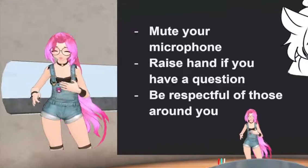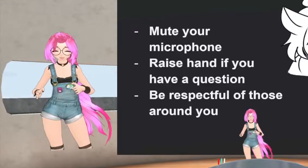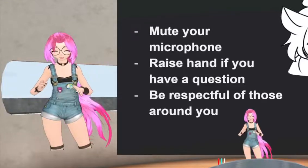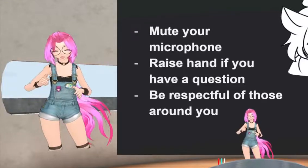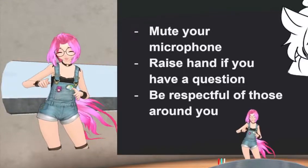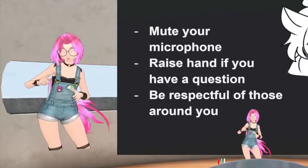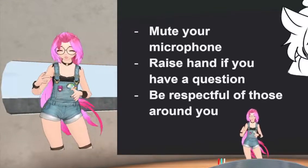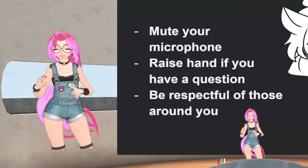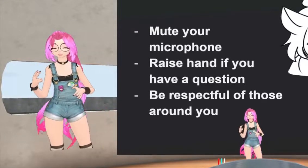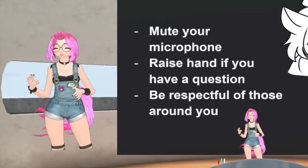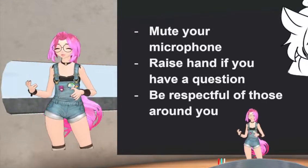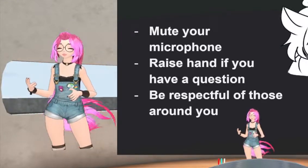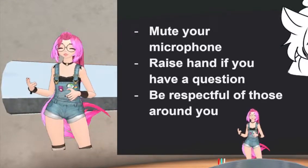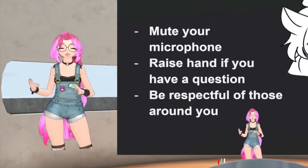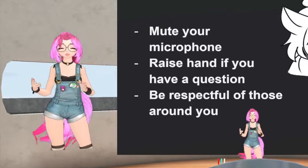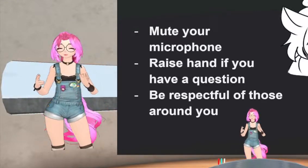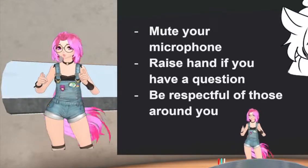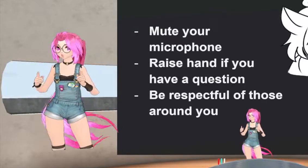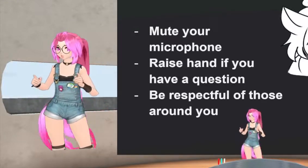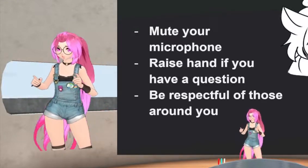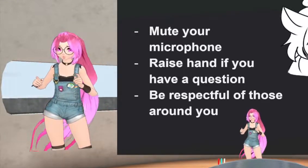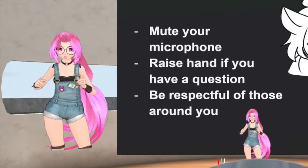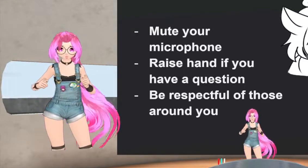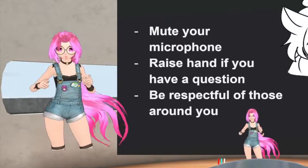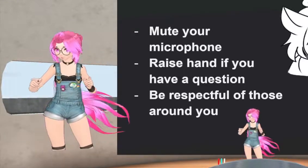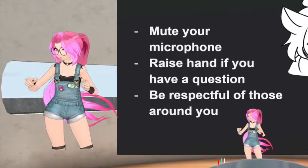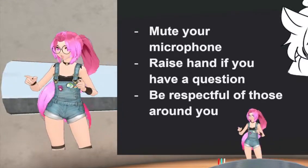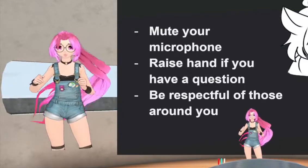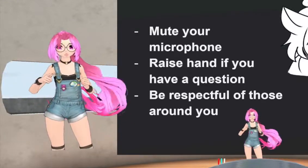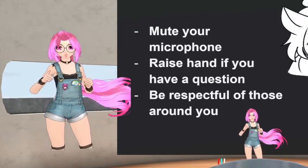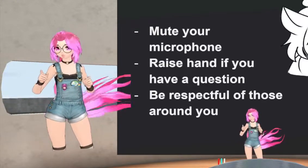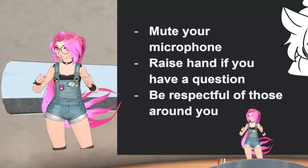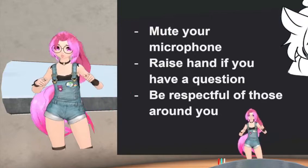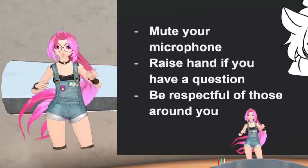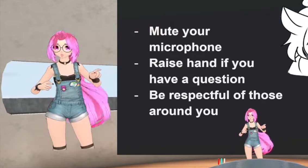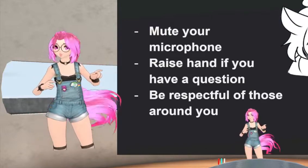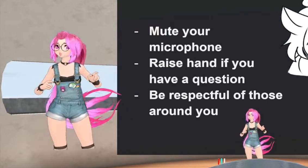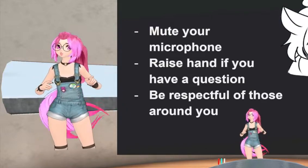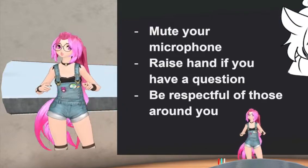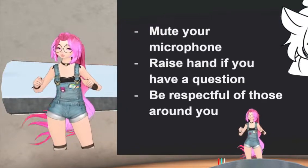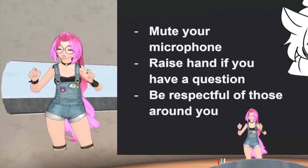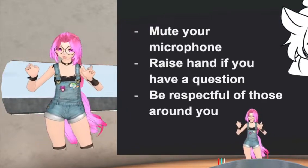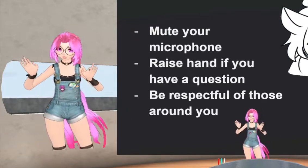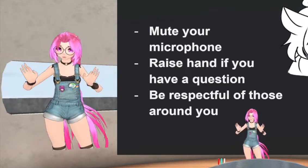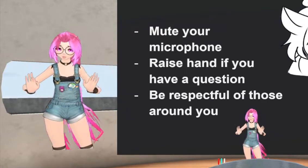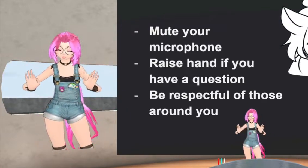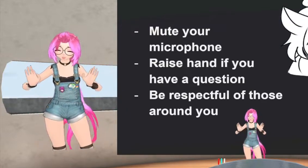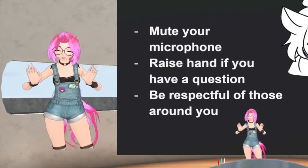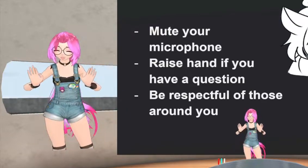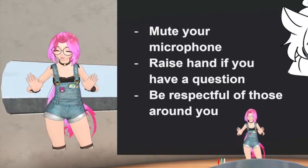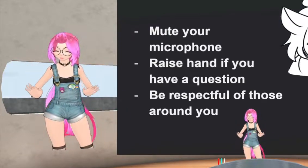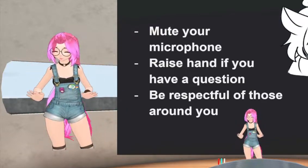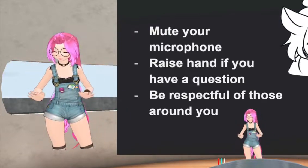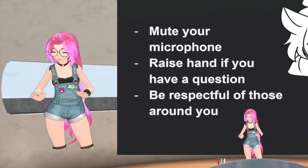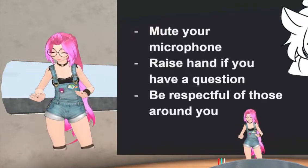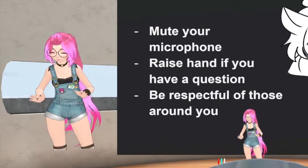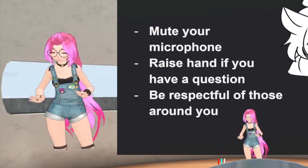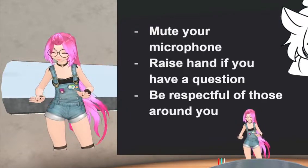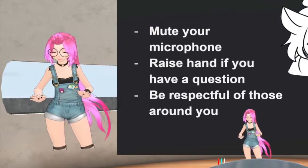you're new here, if this is like your first, second, third class, 1, 2, 3, 4, you're a liar, 4, 5, 6, 7. Oh, awesome. We have a lot. I'm